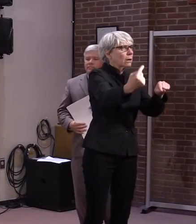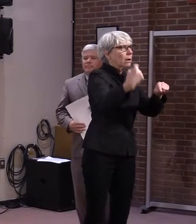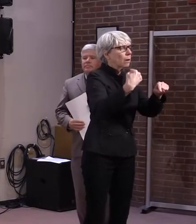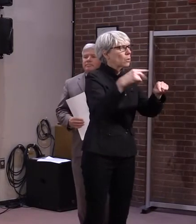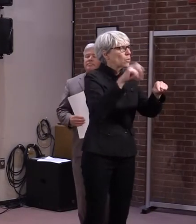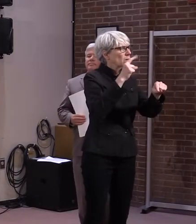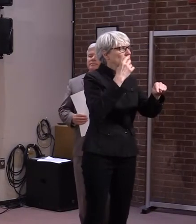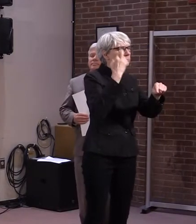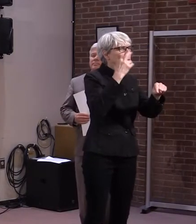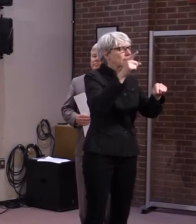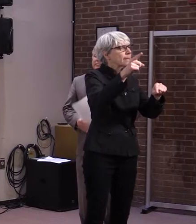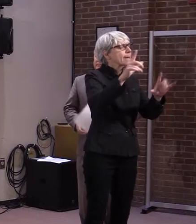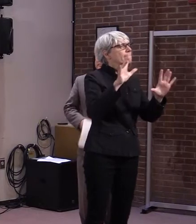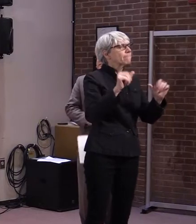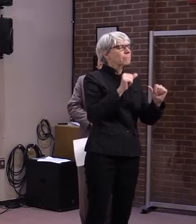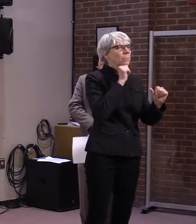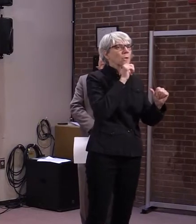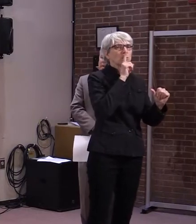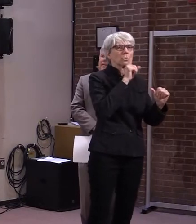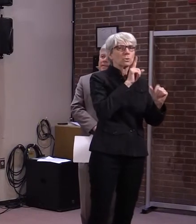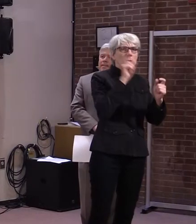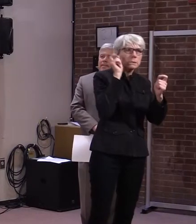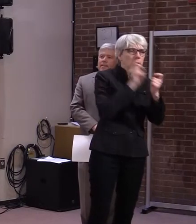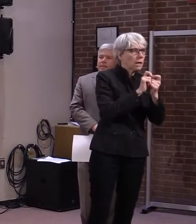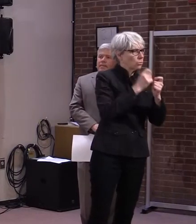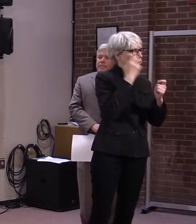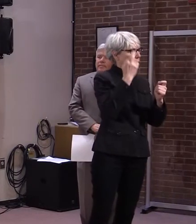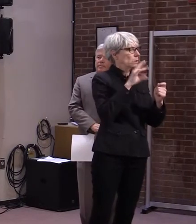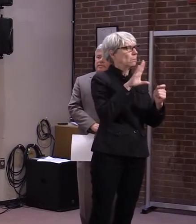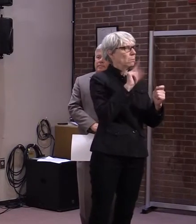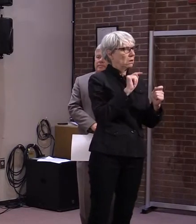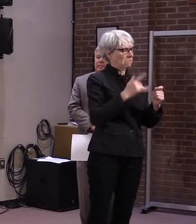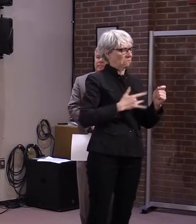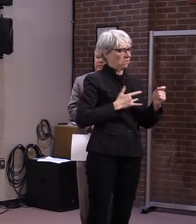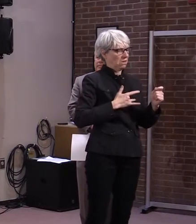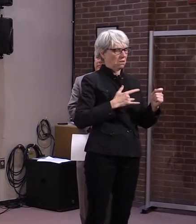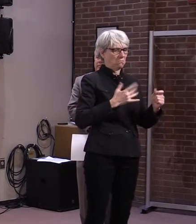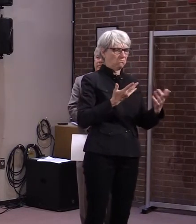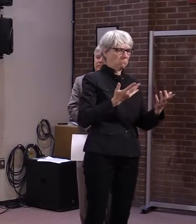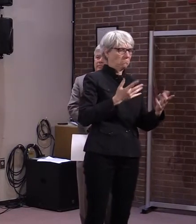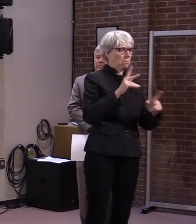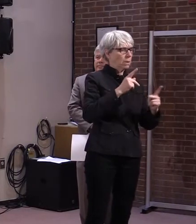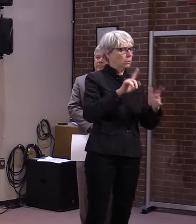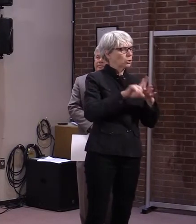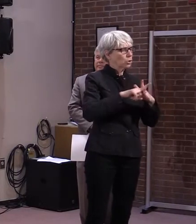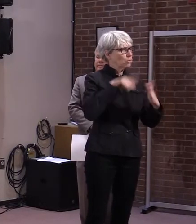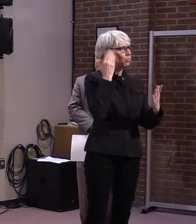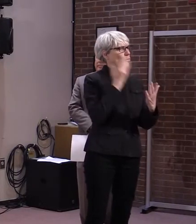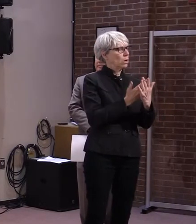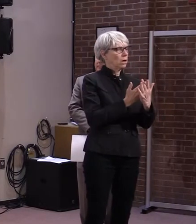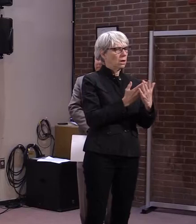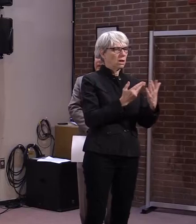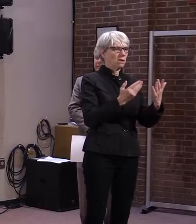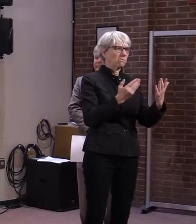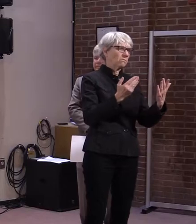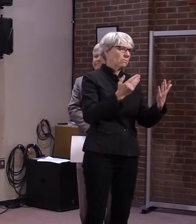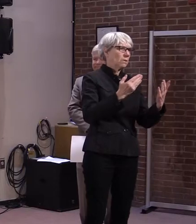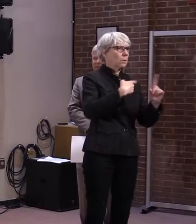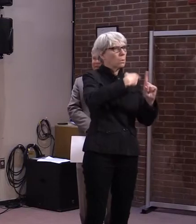and so I don't know. We're anticipating it will be sometime in the next 4 to 6 weeks.